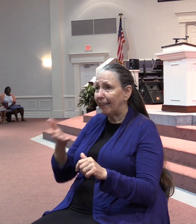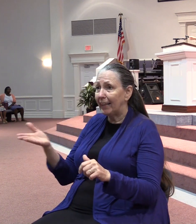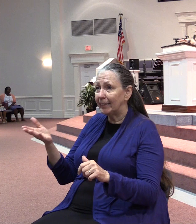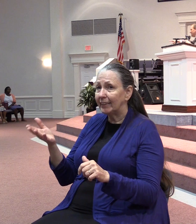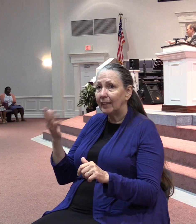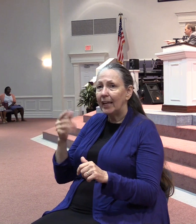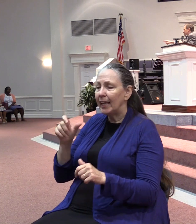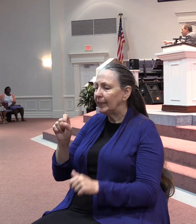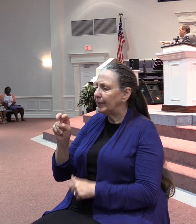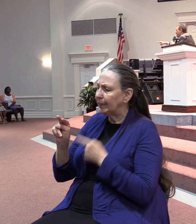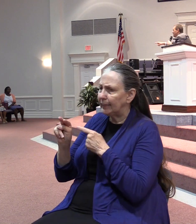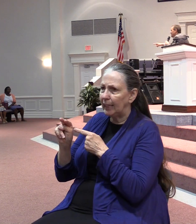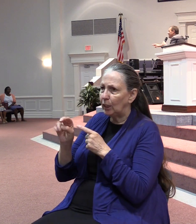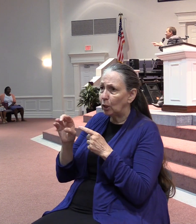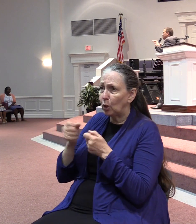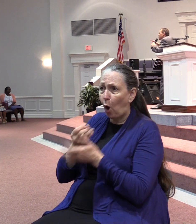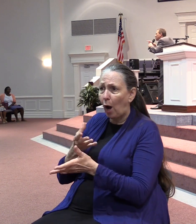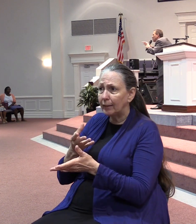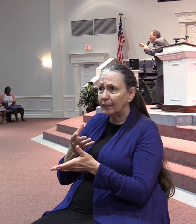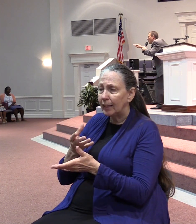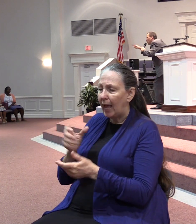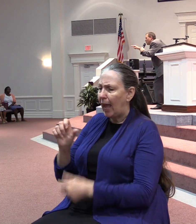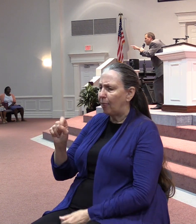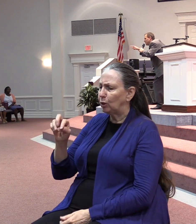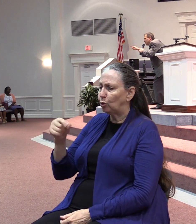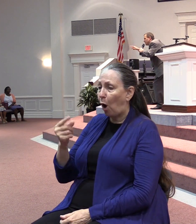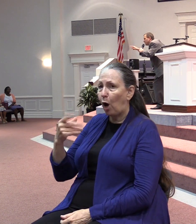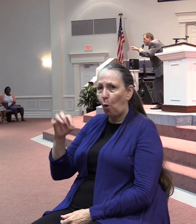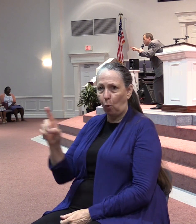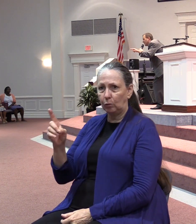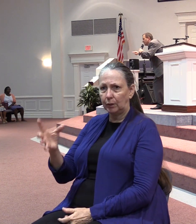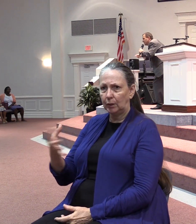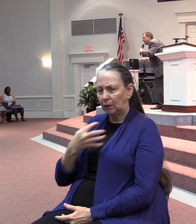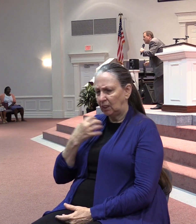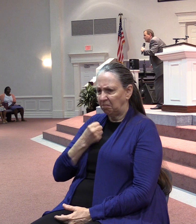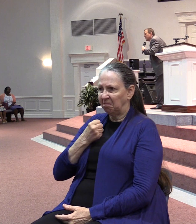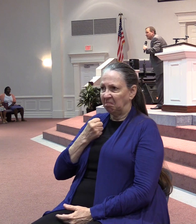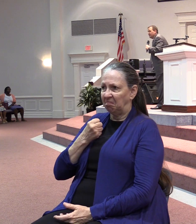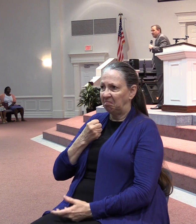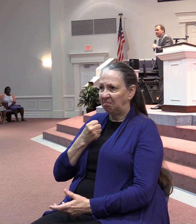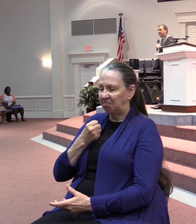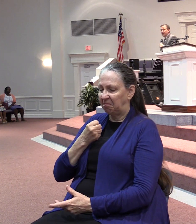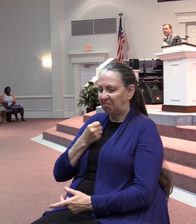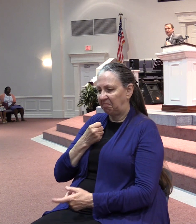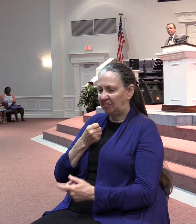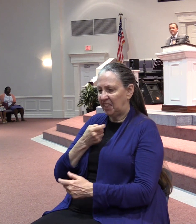not the sin that makes them do that. It's the stronghold that makes them do that.